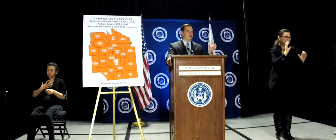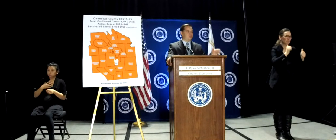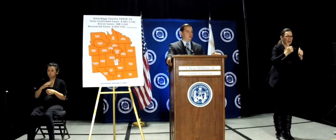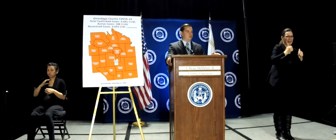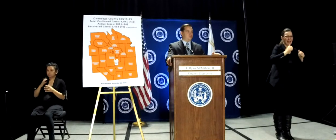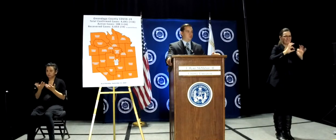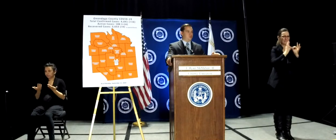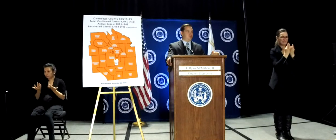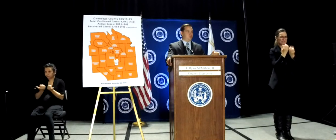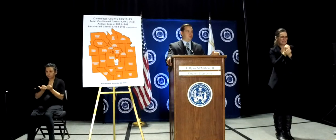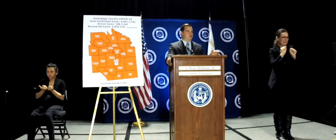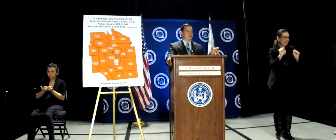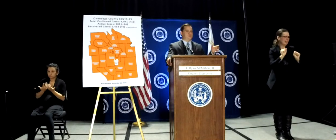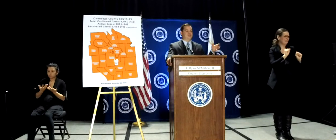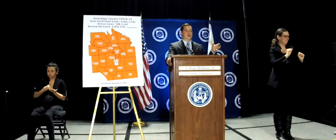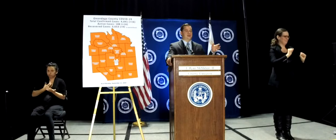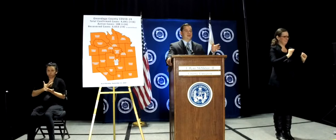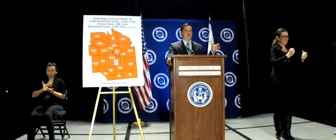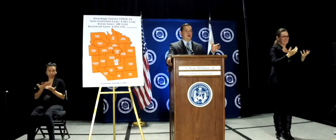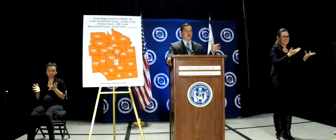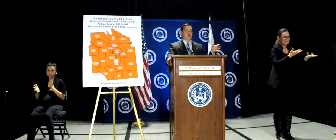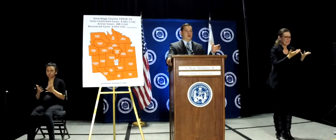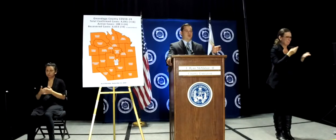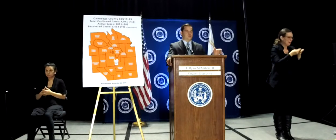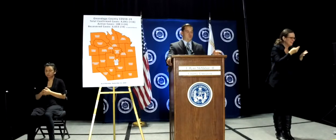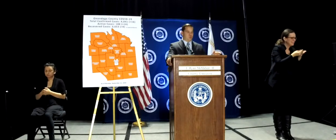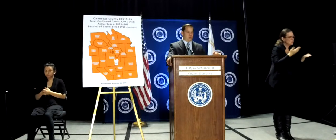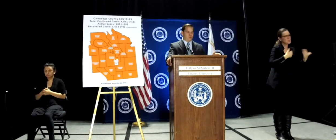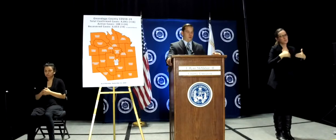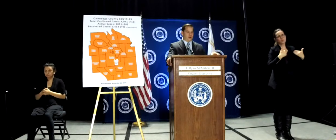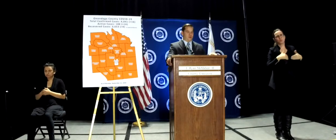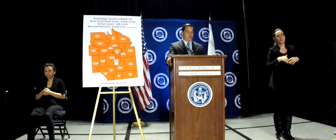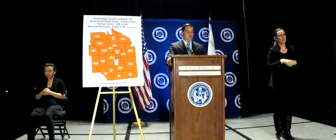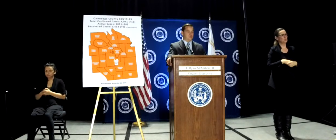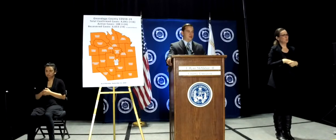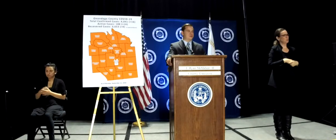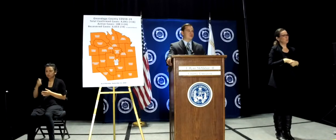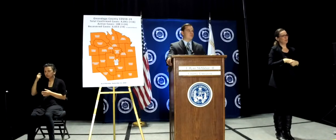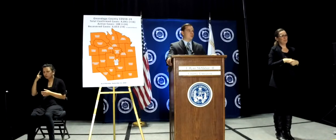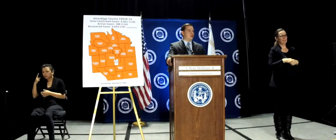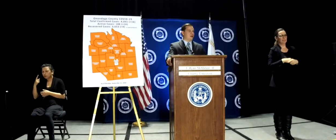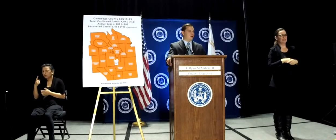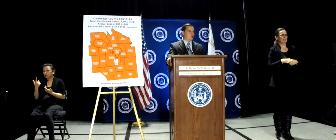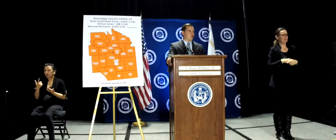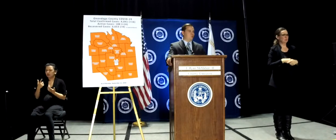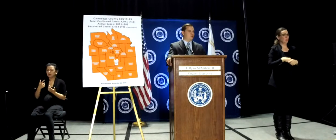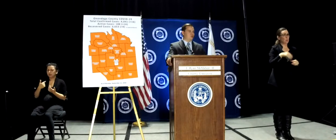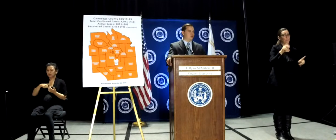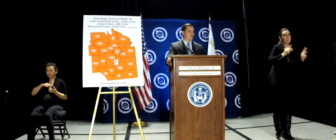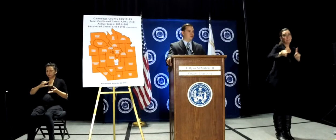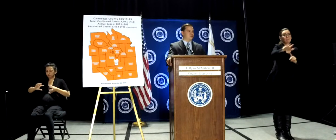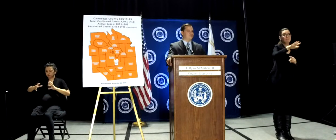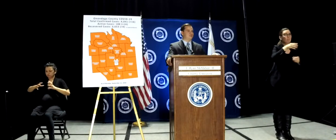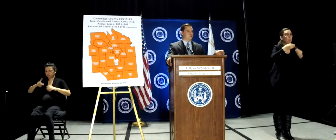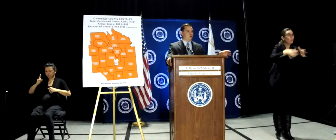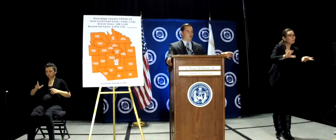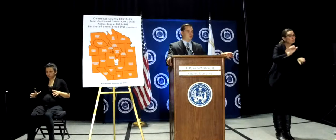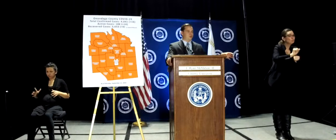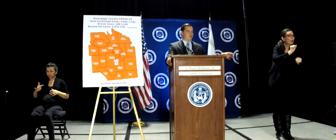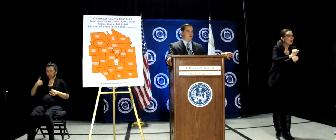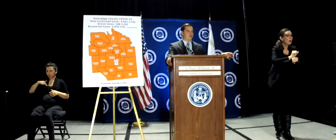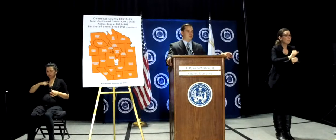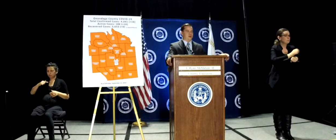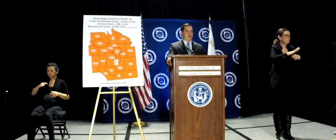engaged when they're human. They are under a amount of workload stress. At home, things are different.